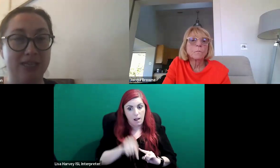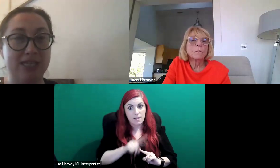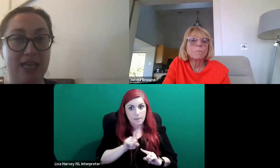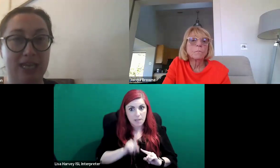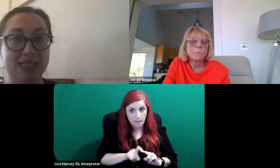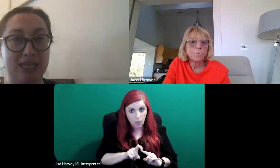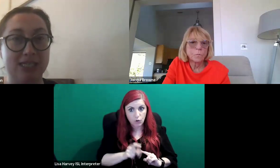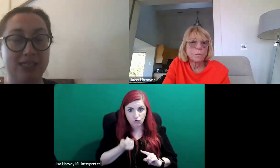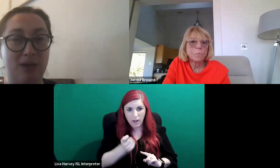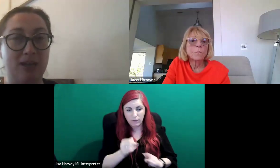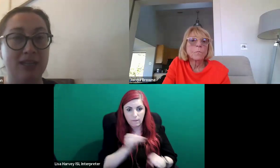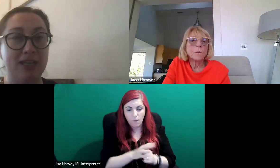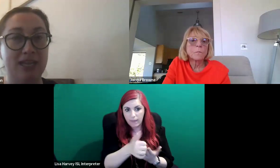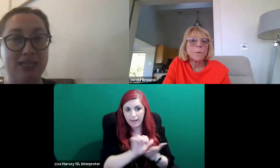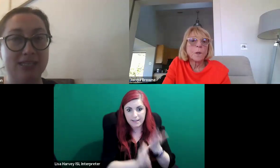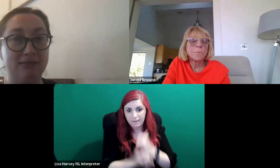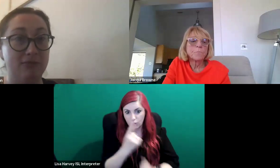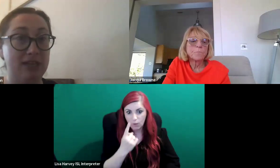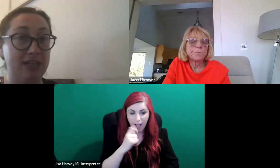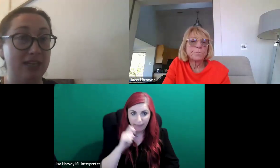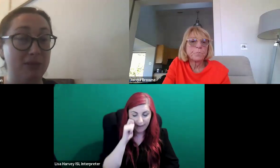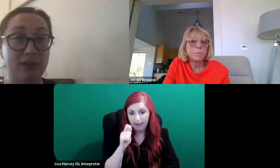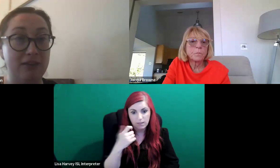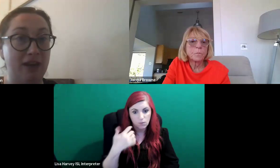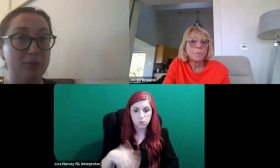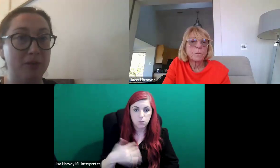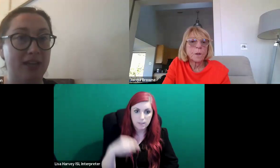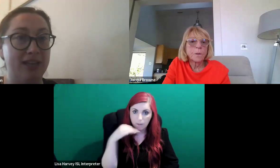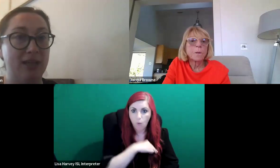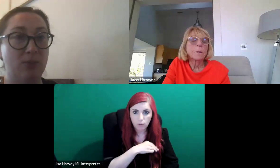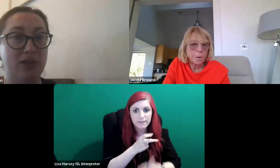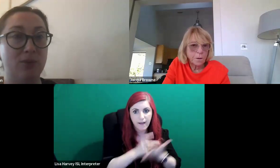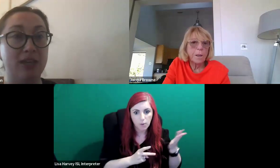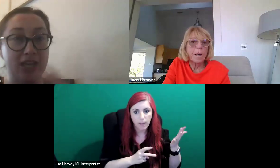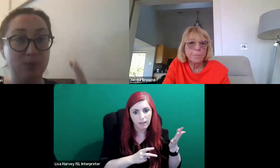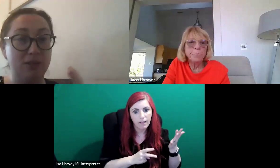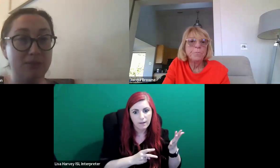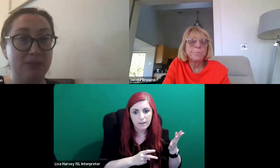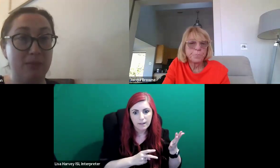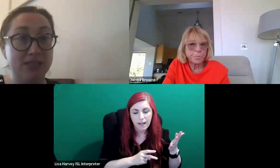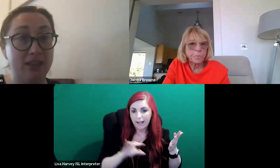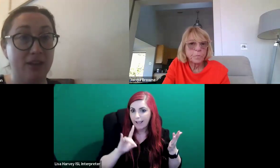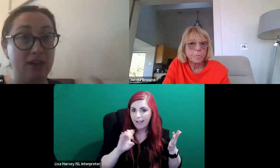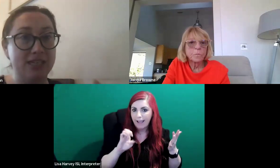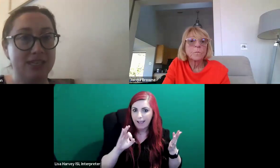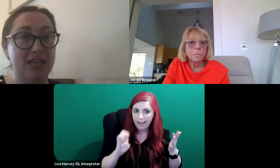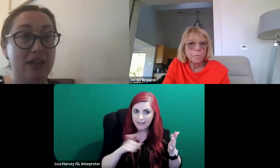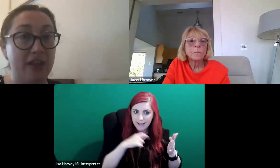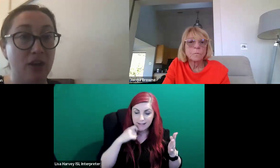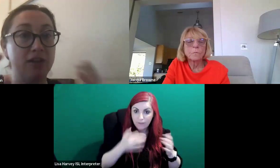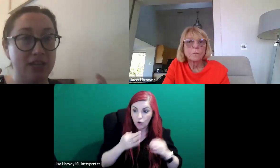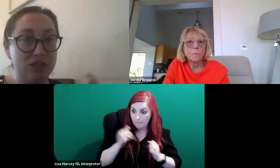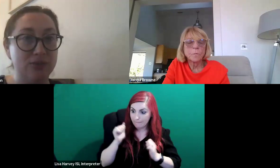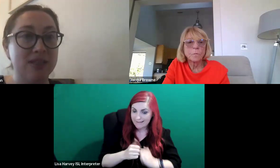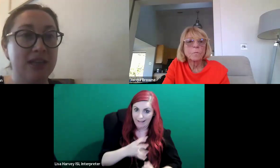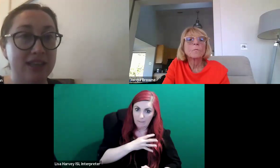issues, because as Hege has said as well, it can be really valuable. And I think when you engage with the committee members at that early stage